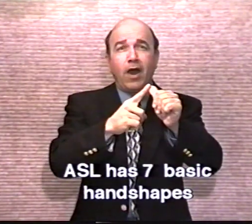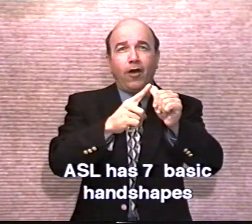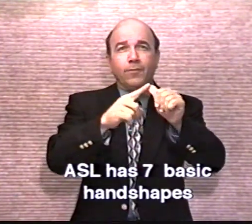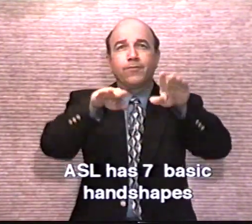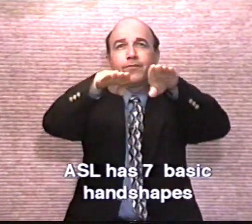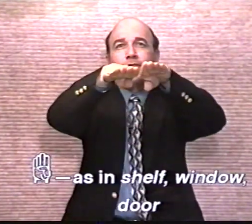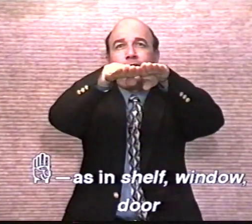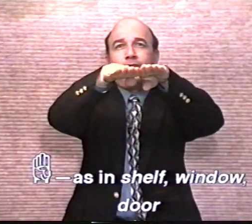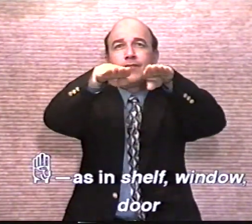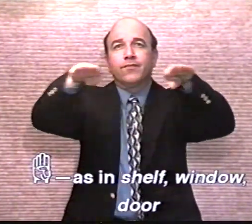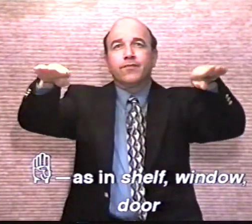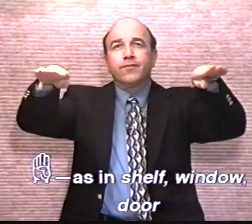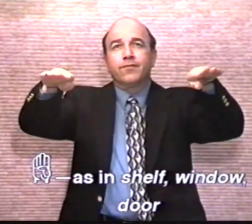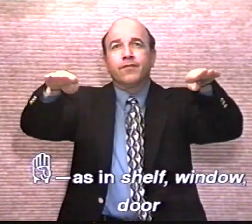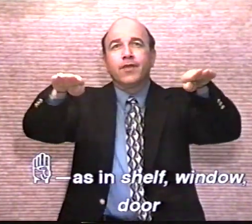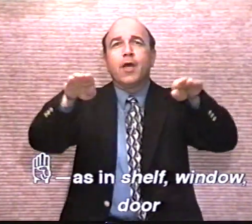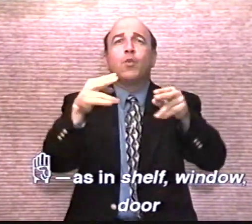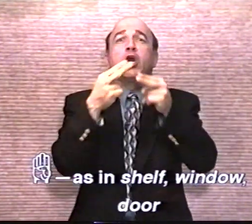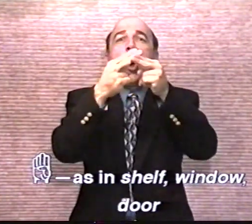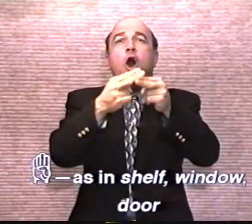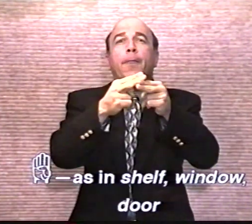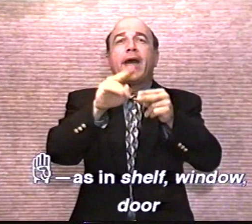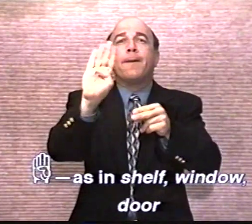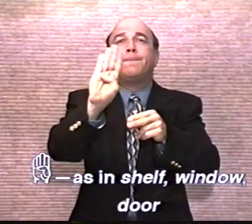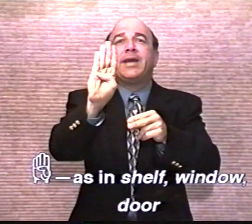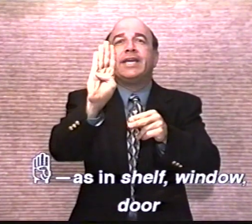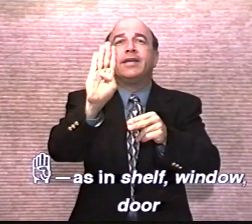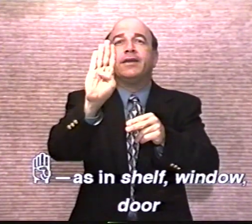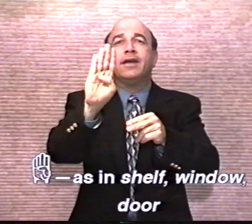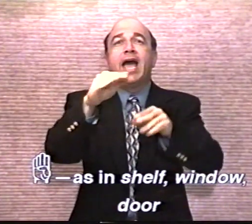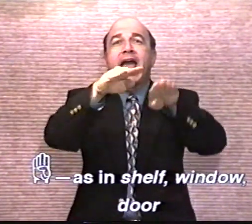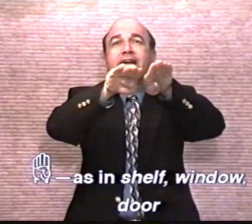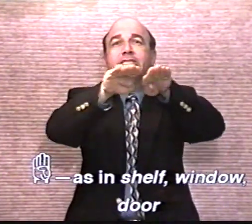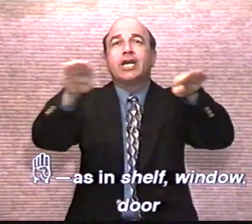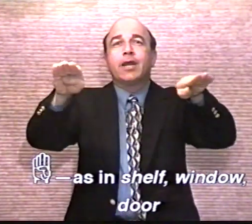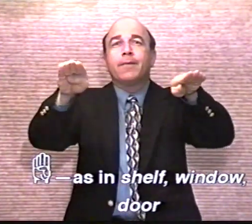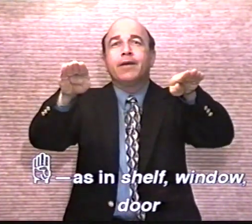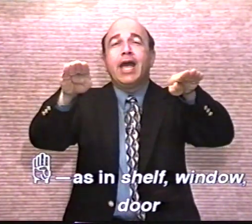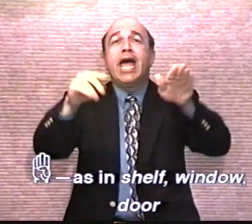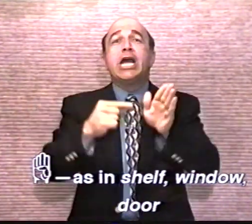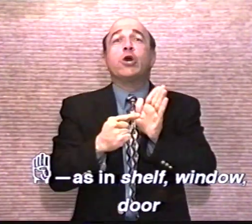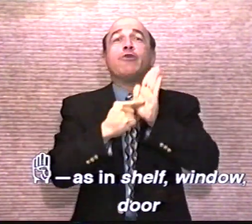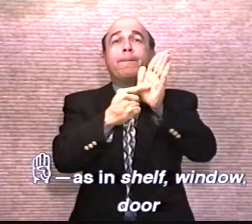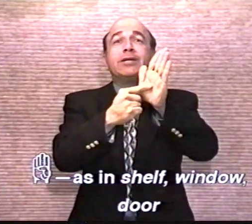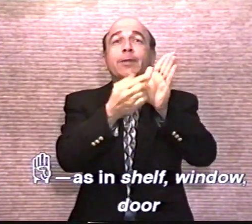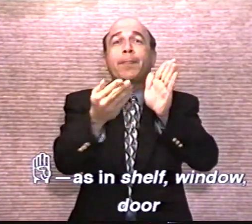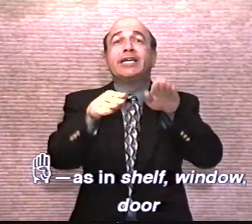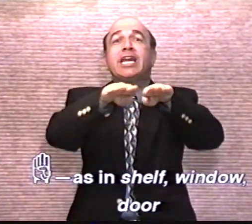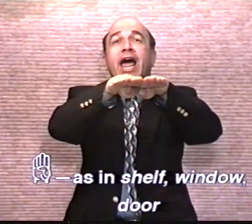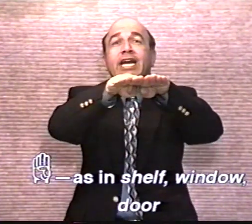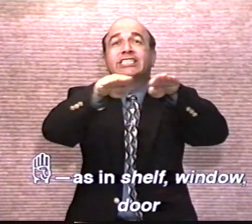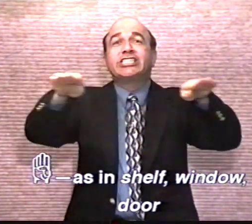all, we call that B hand shape. It could represent things like a